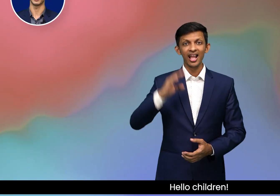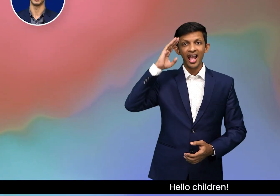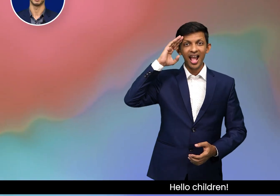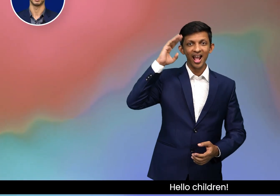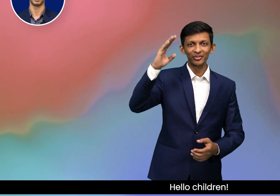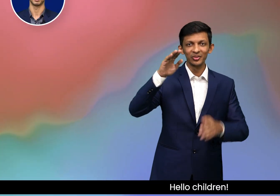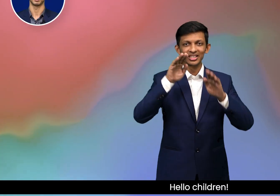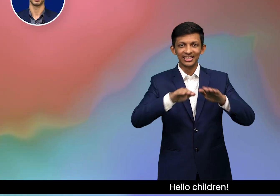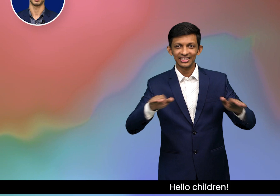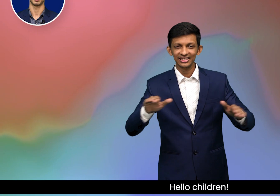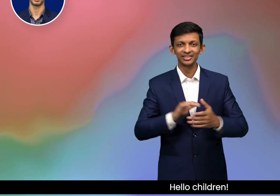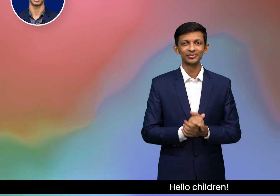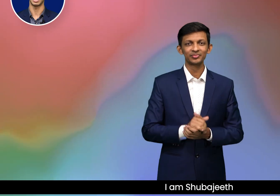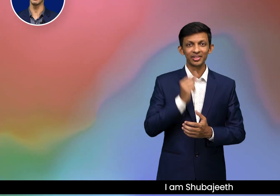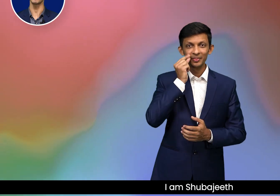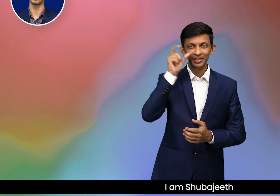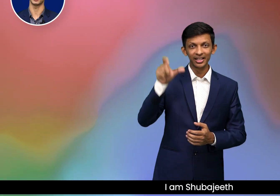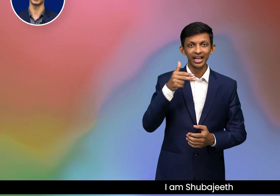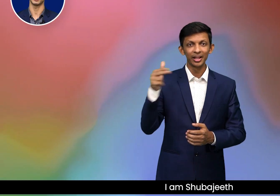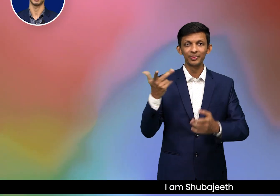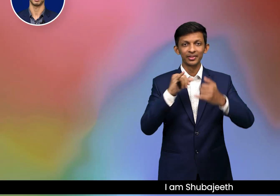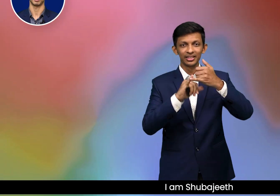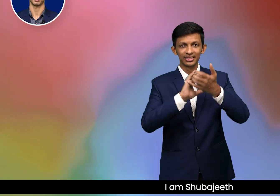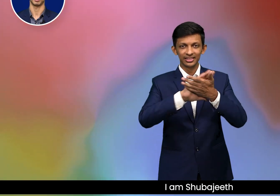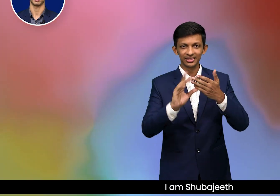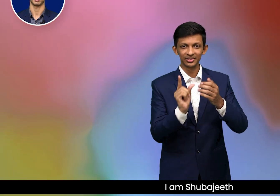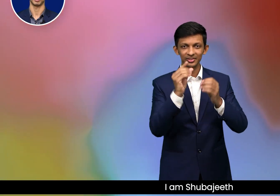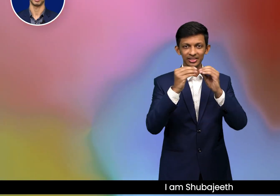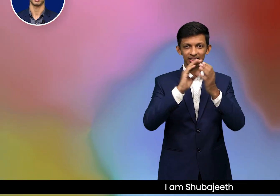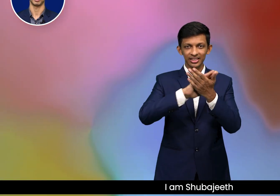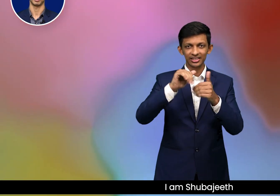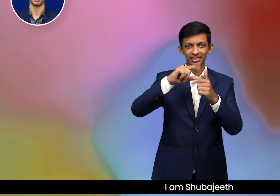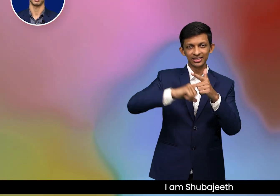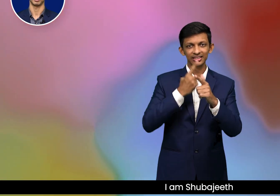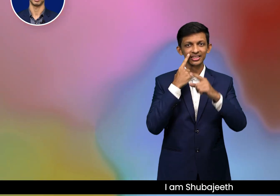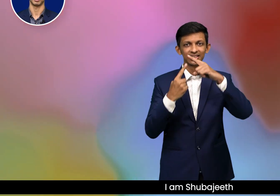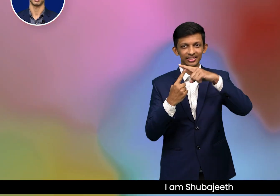Hello children, I am Shubhajit